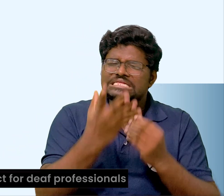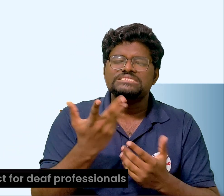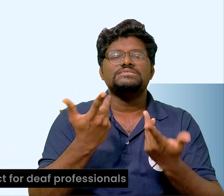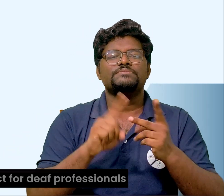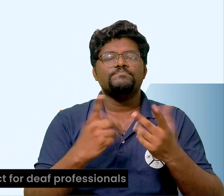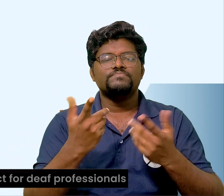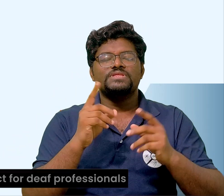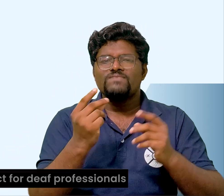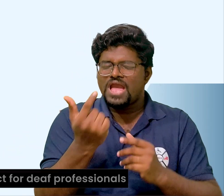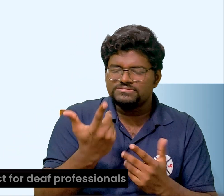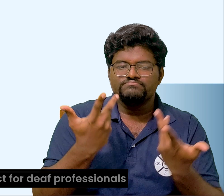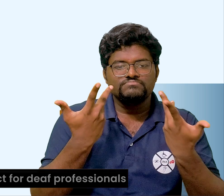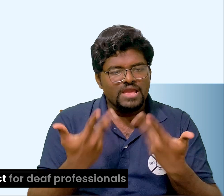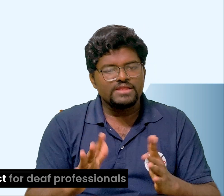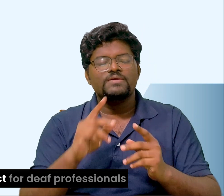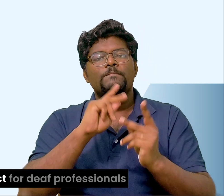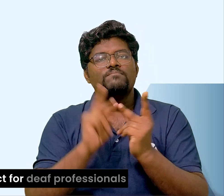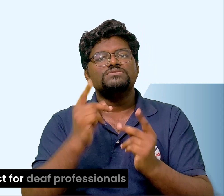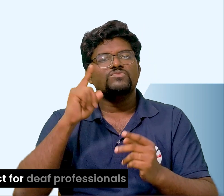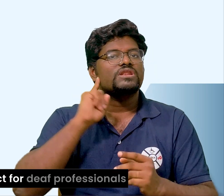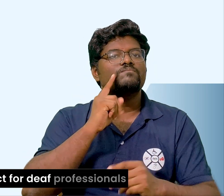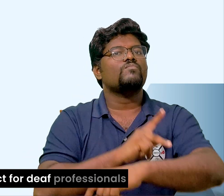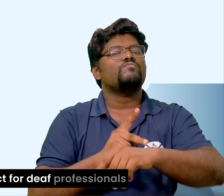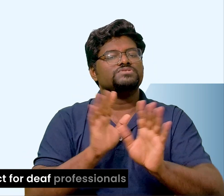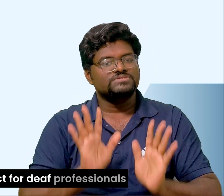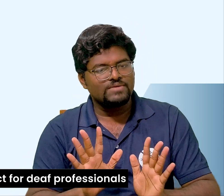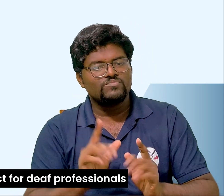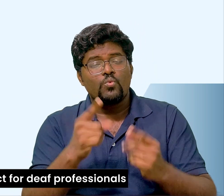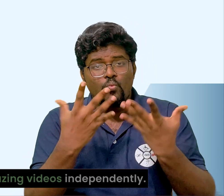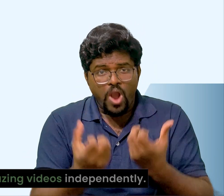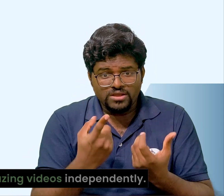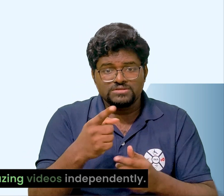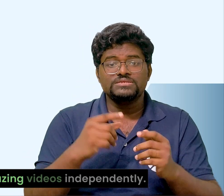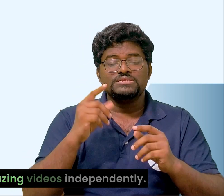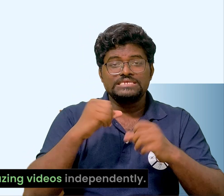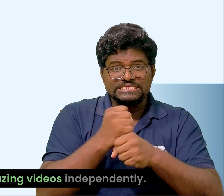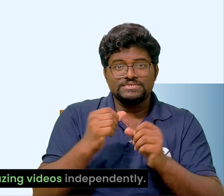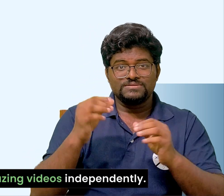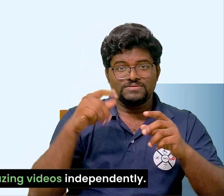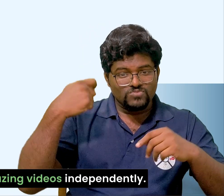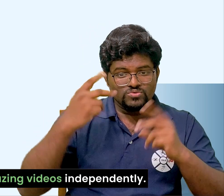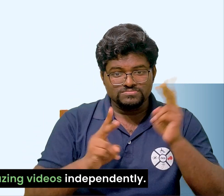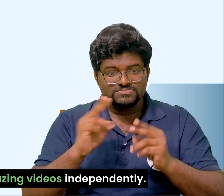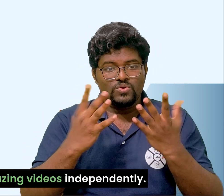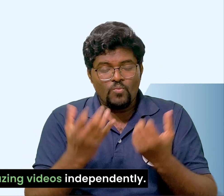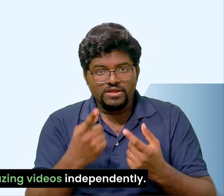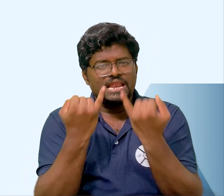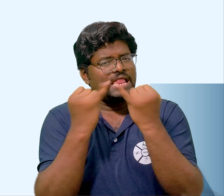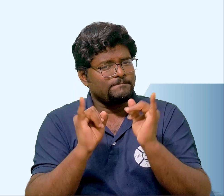Easy, fast, and perfect for deaf professionals who want to create amazing videos independently.